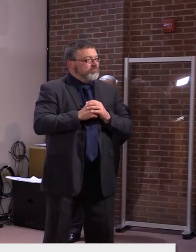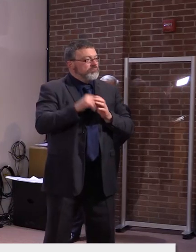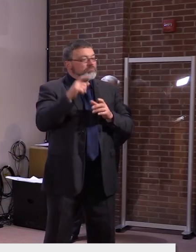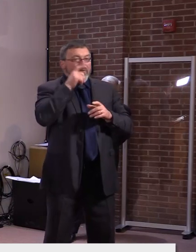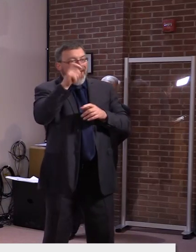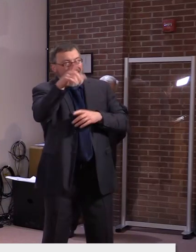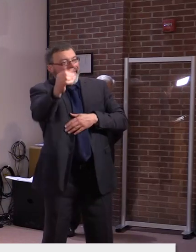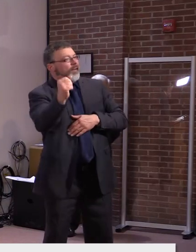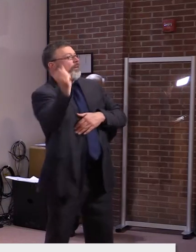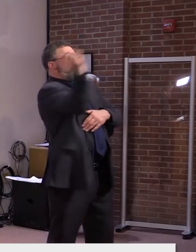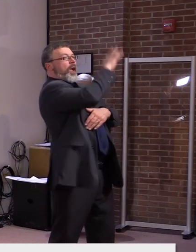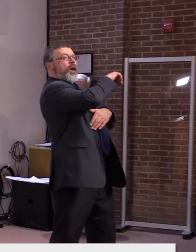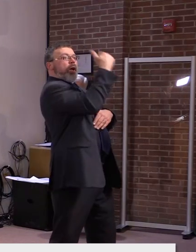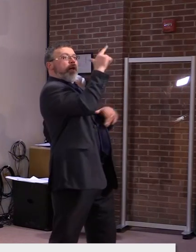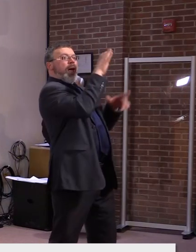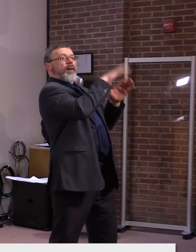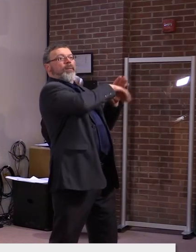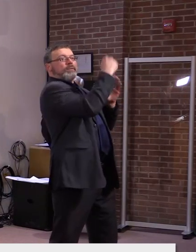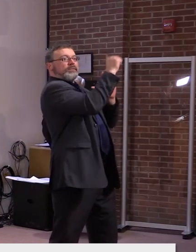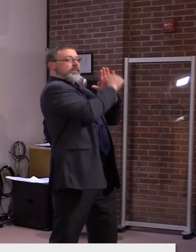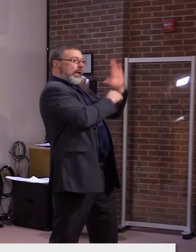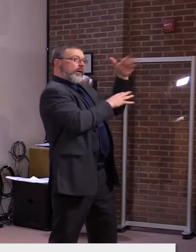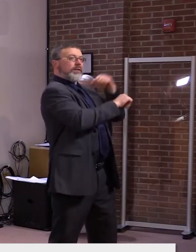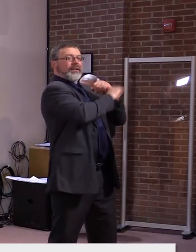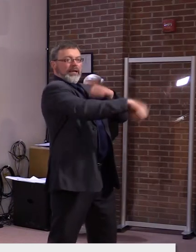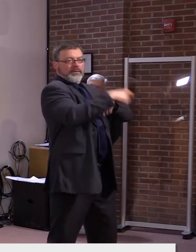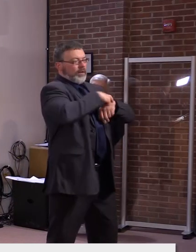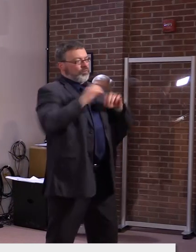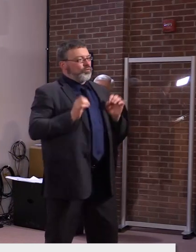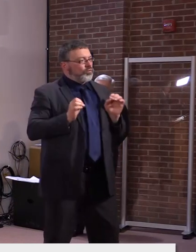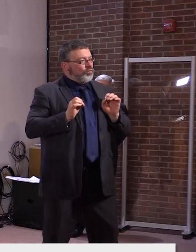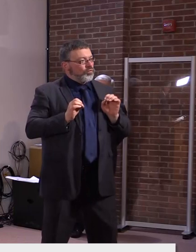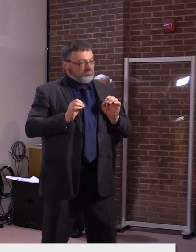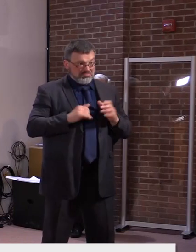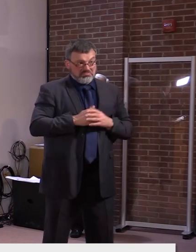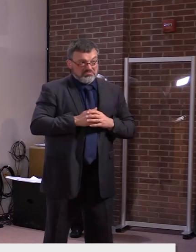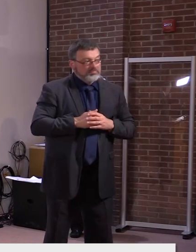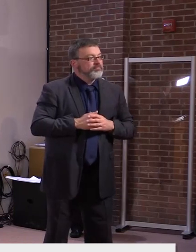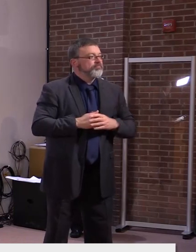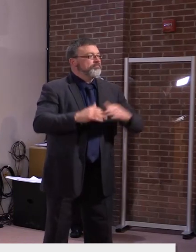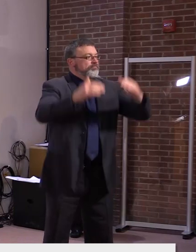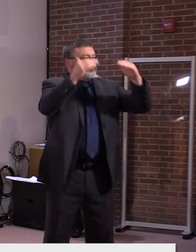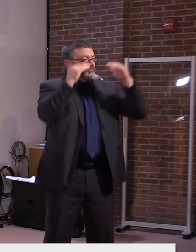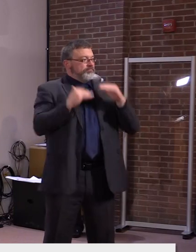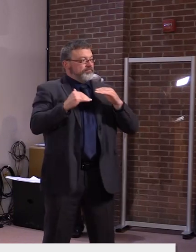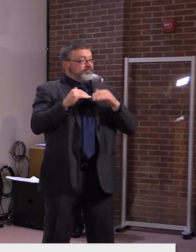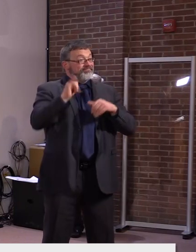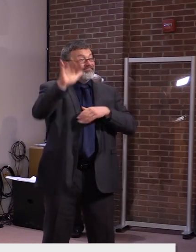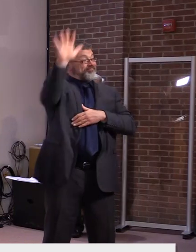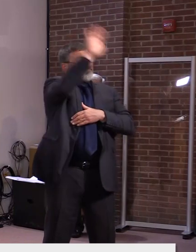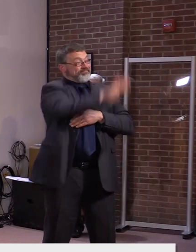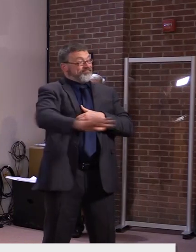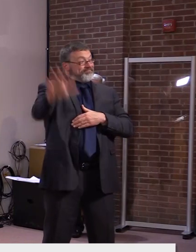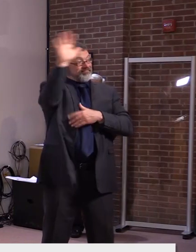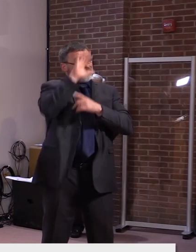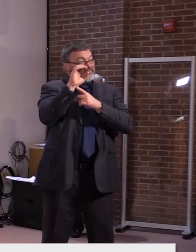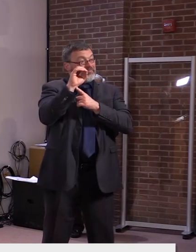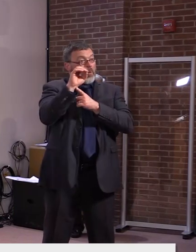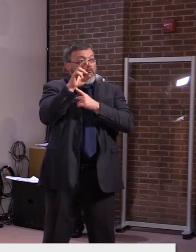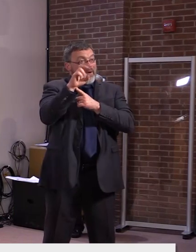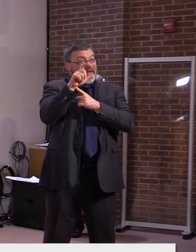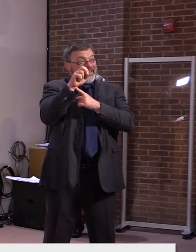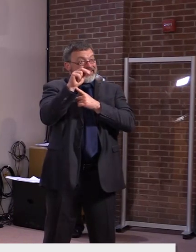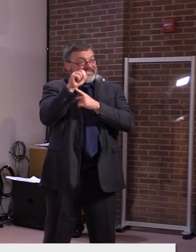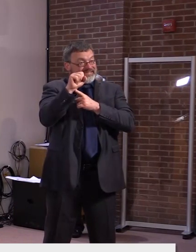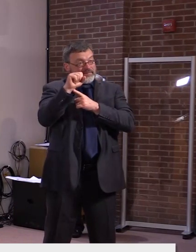kits out to the lab. Another situation I want to highlight was at Orleans Southwest Supervisory Union. They had a fairly high